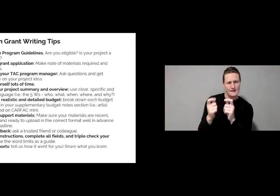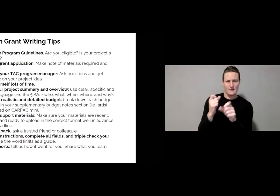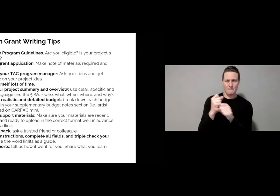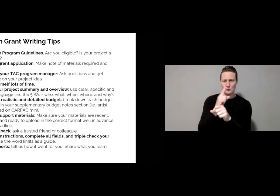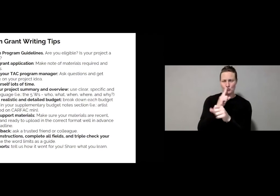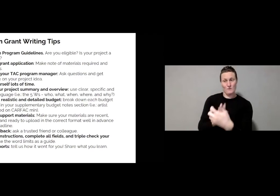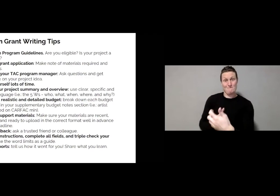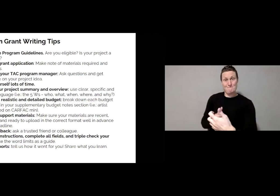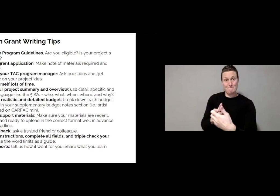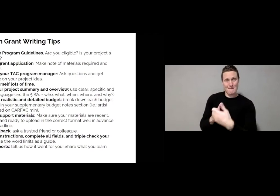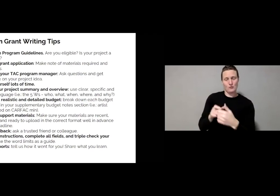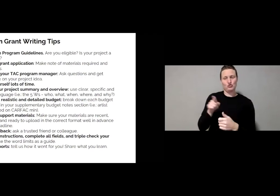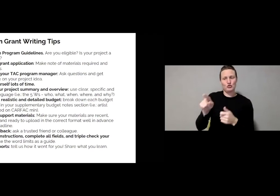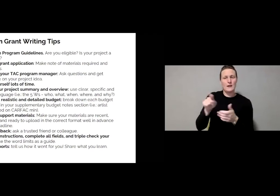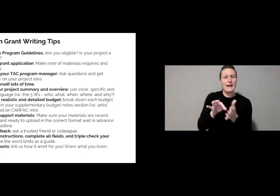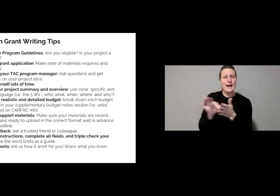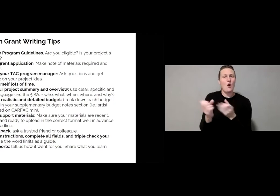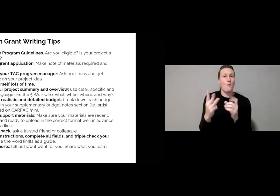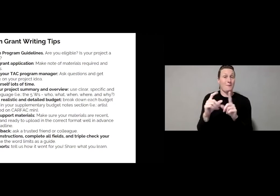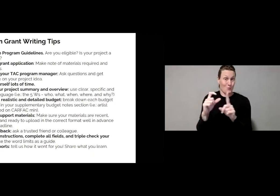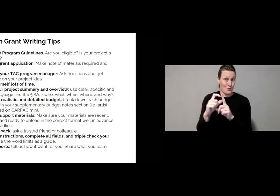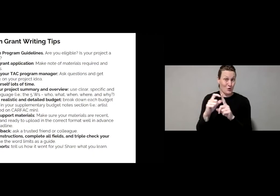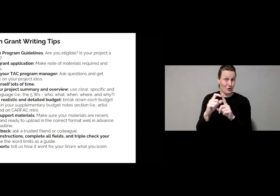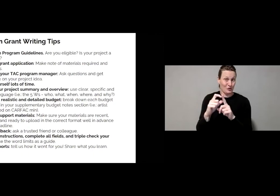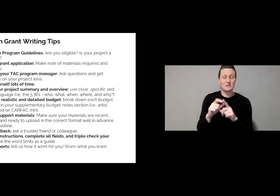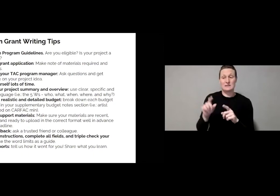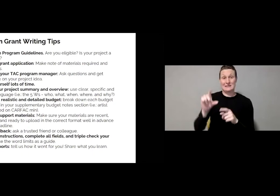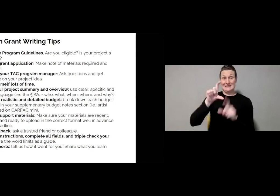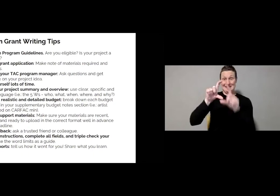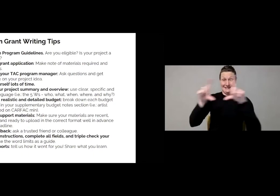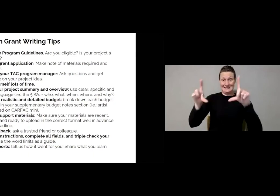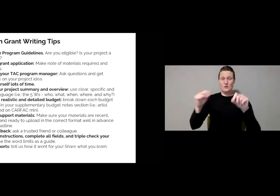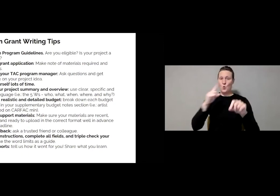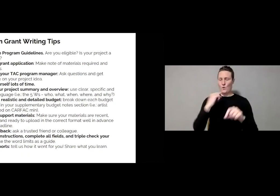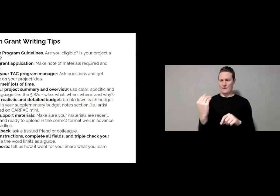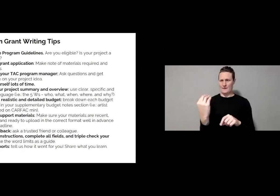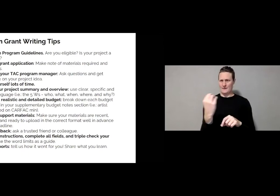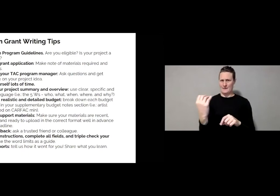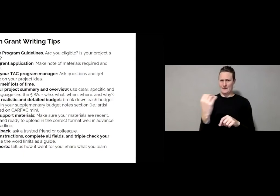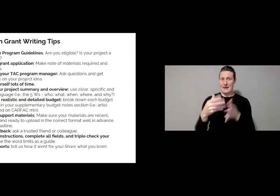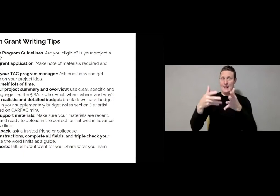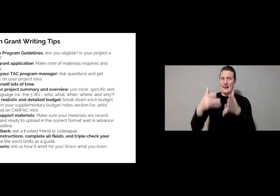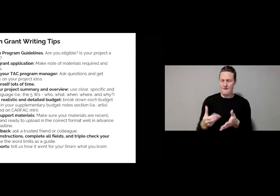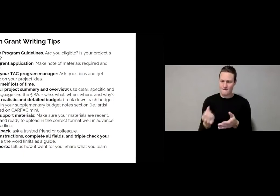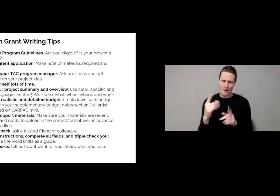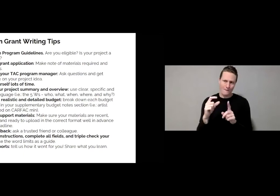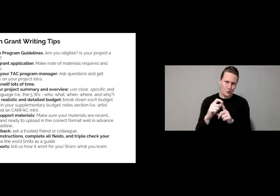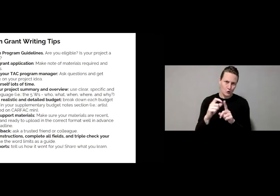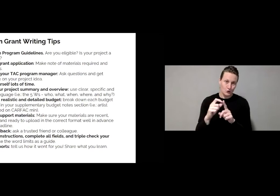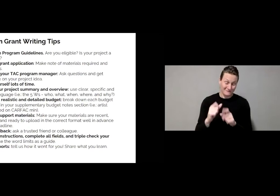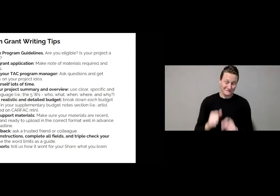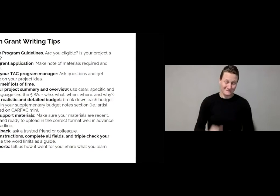is kind of what you want to think about. And then the one thing I really wanted to share about final reports is that